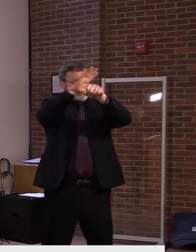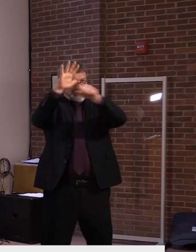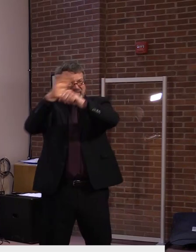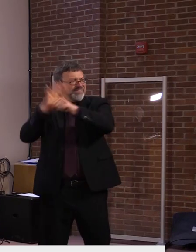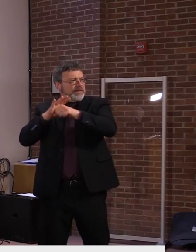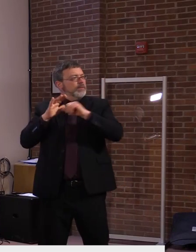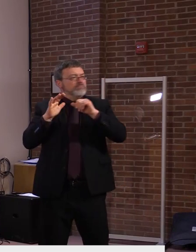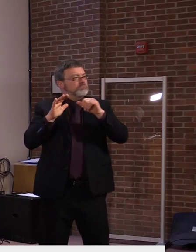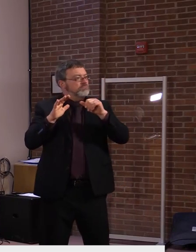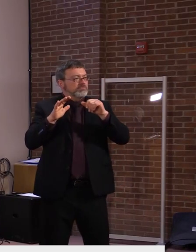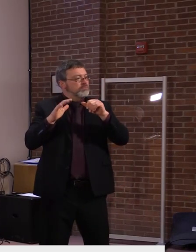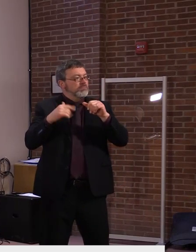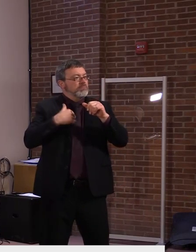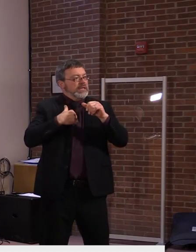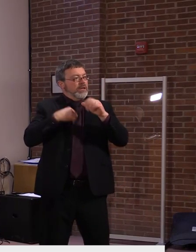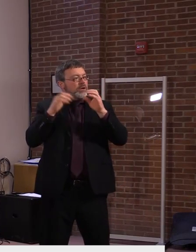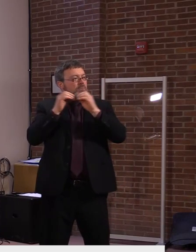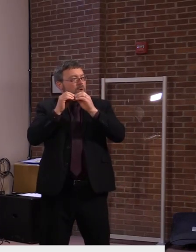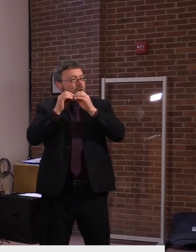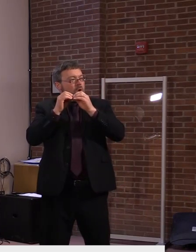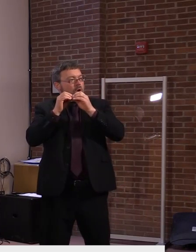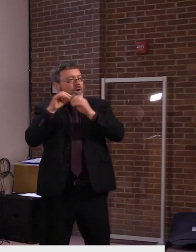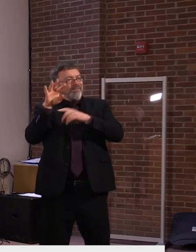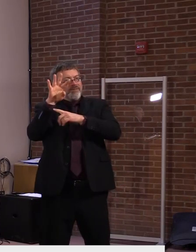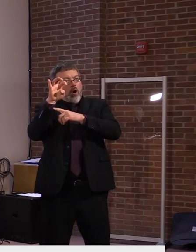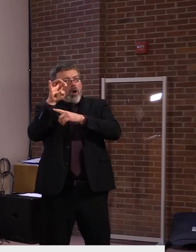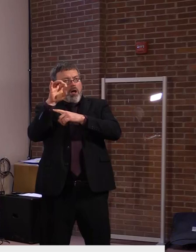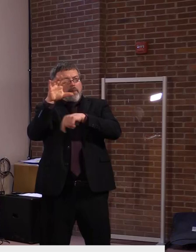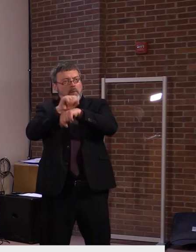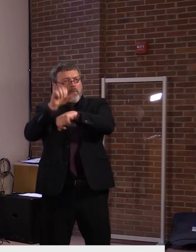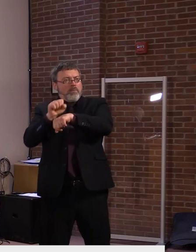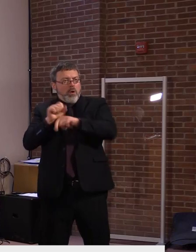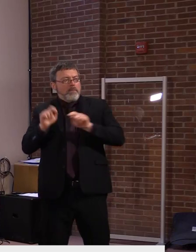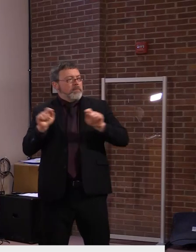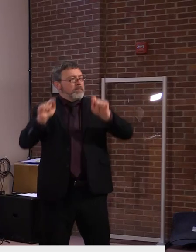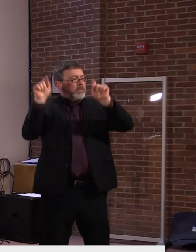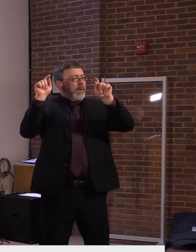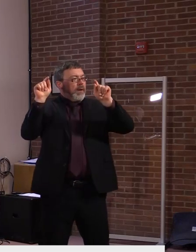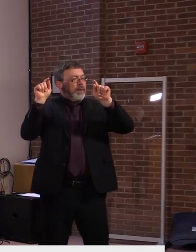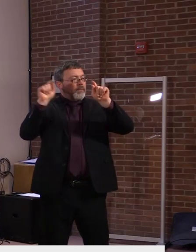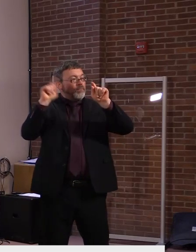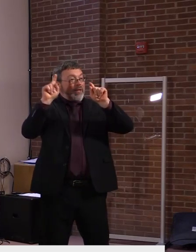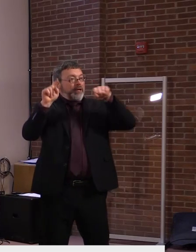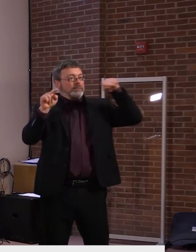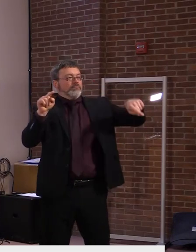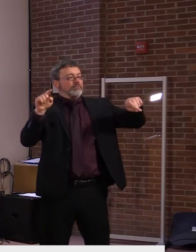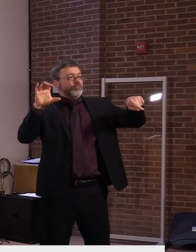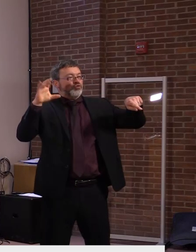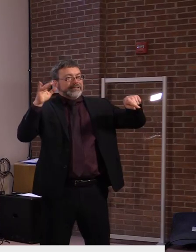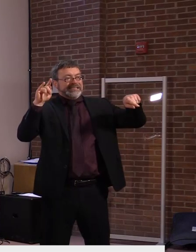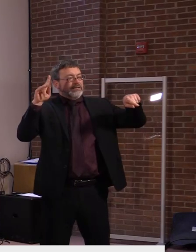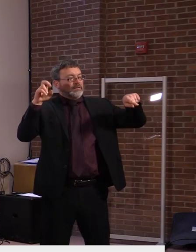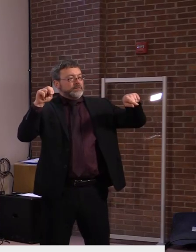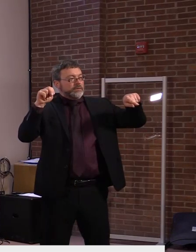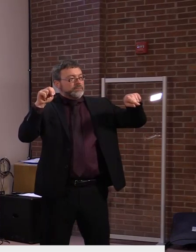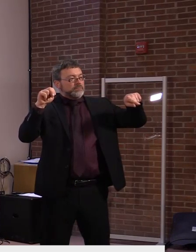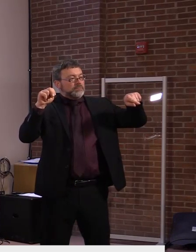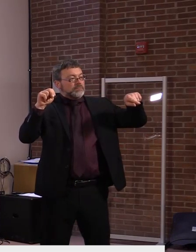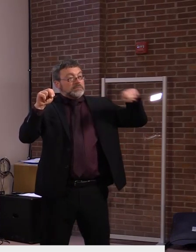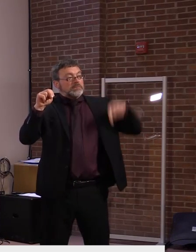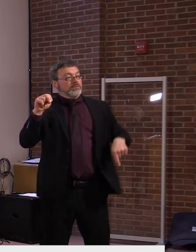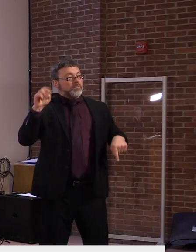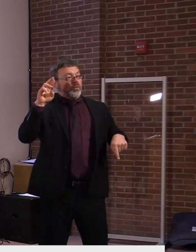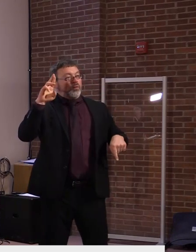than 400 testing appointments in Chittenden County and 200 self-serve walk-in appointments in Rutland. We